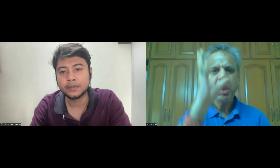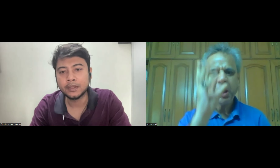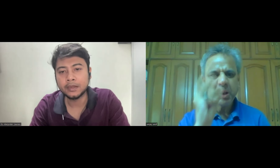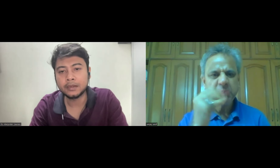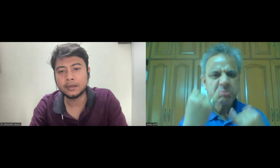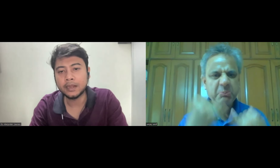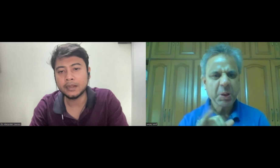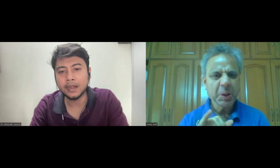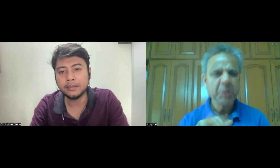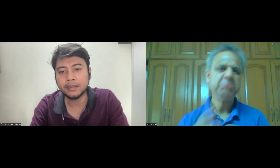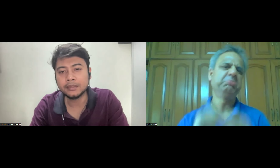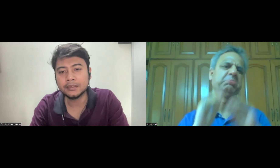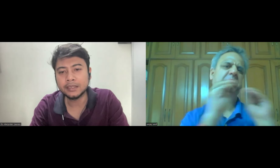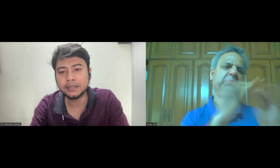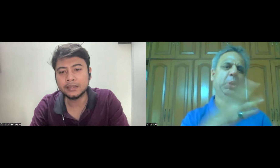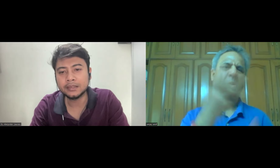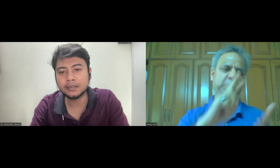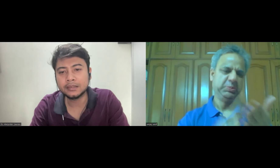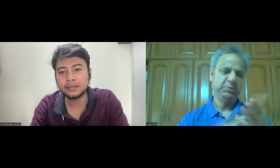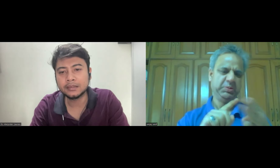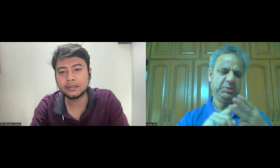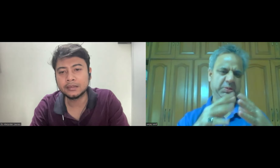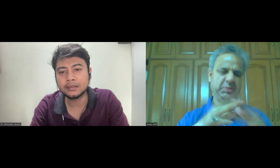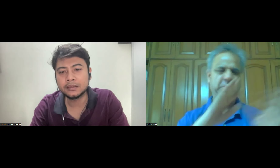Okay, And good. So at don't. night, Mataji, I think